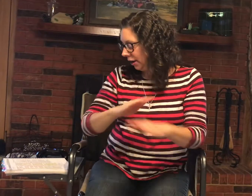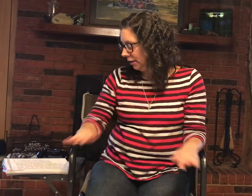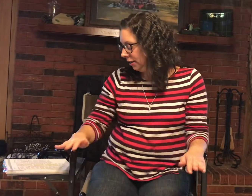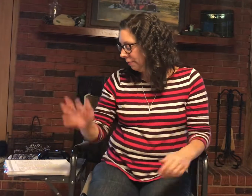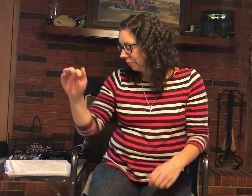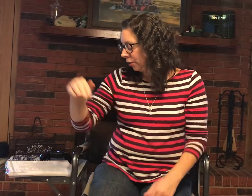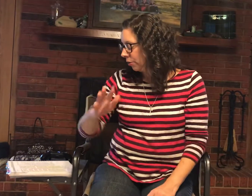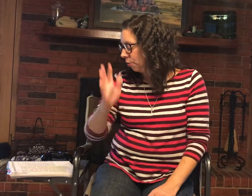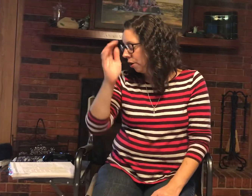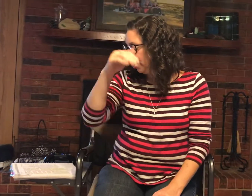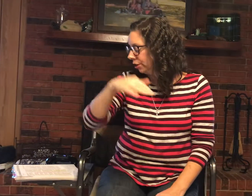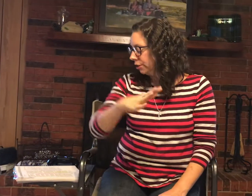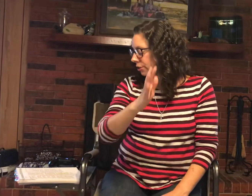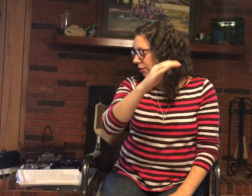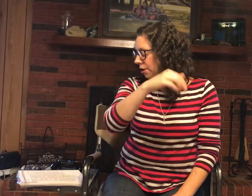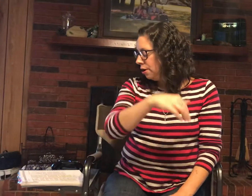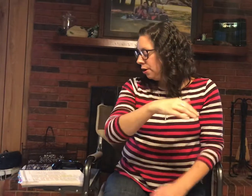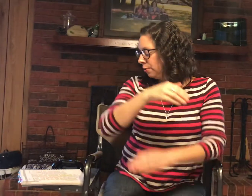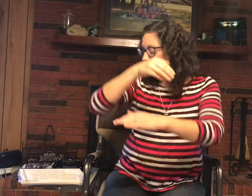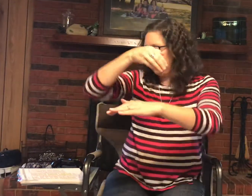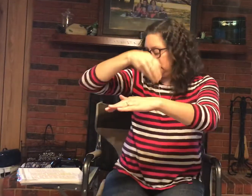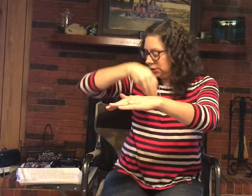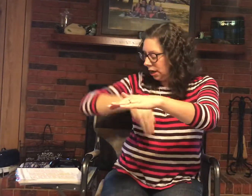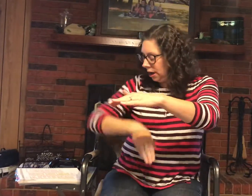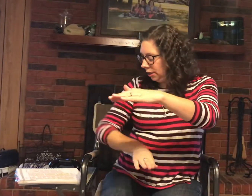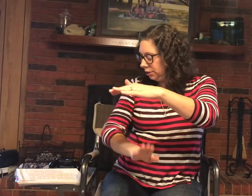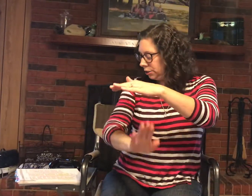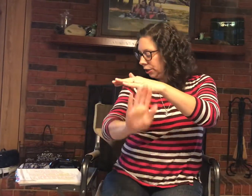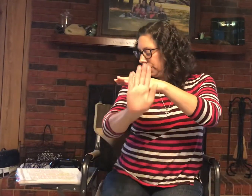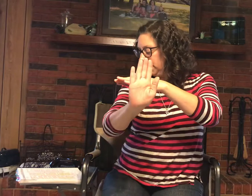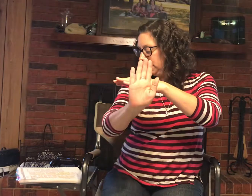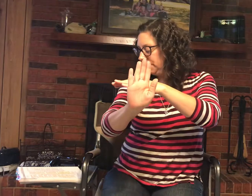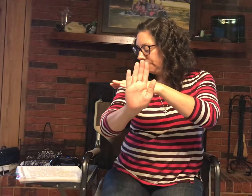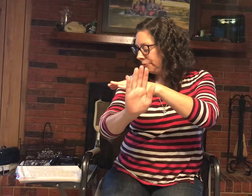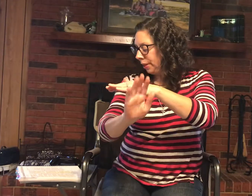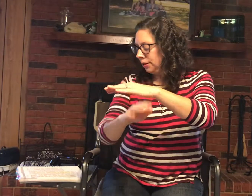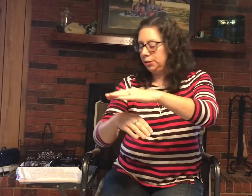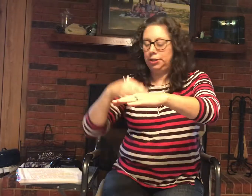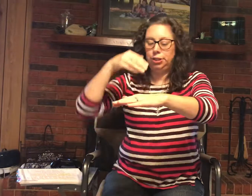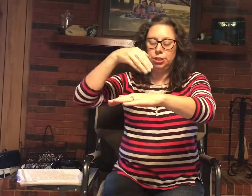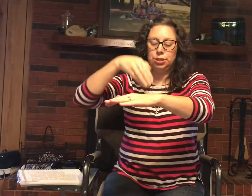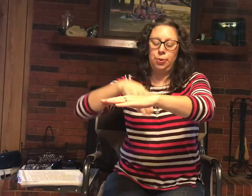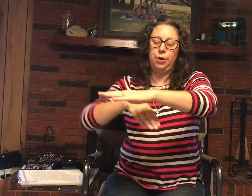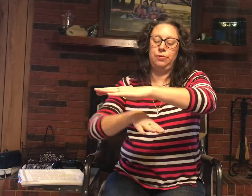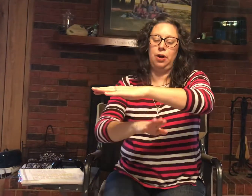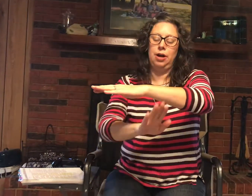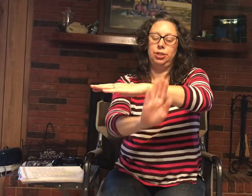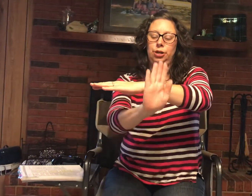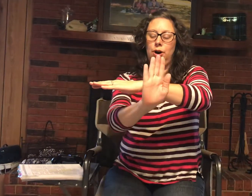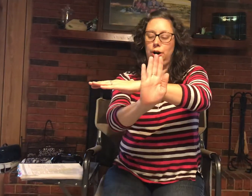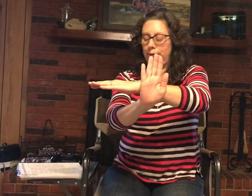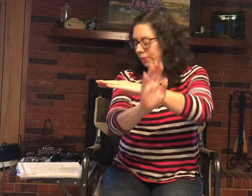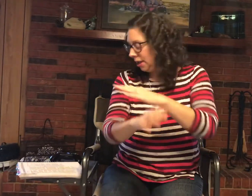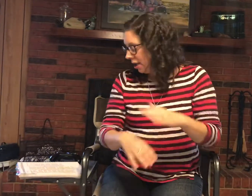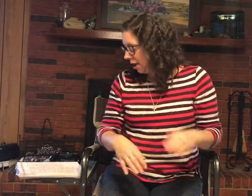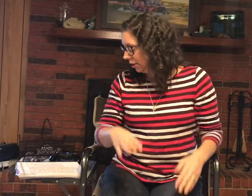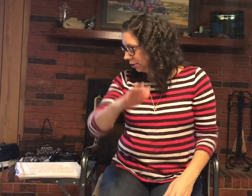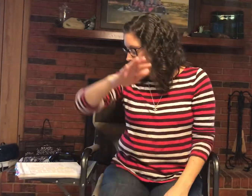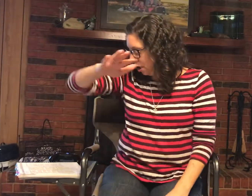divided the waters which was under, so under, you're just going over under your arm, under